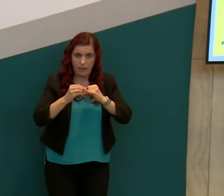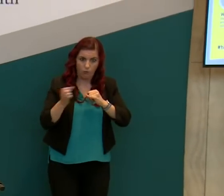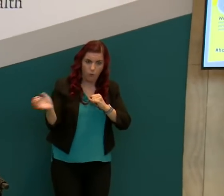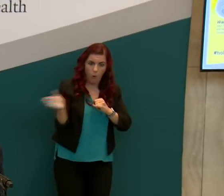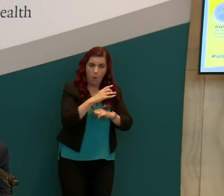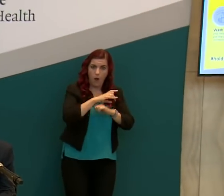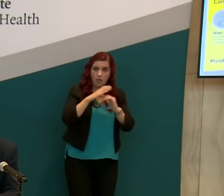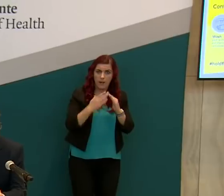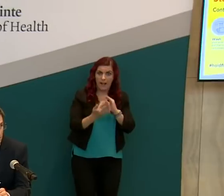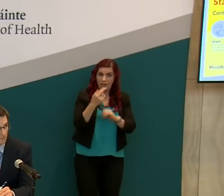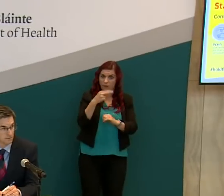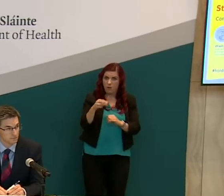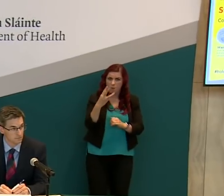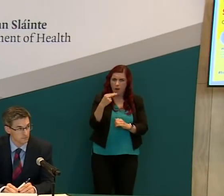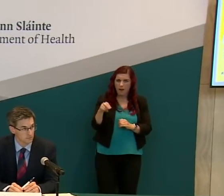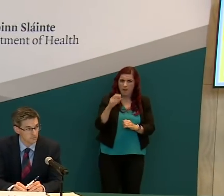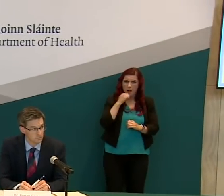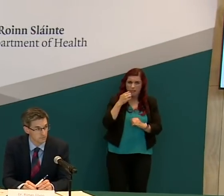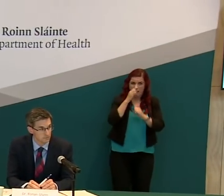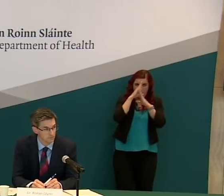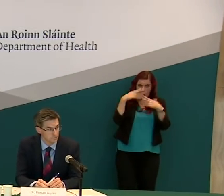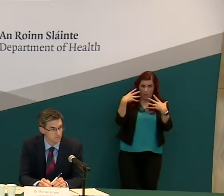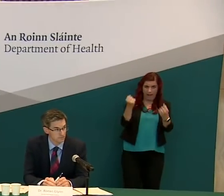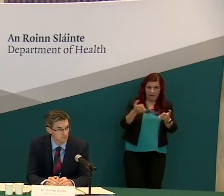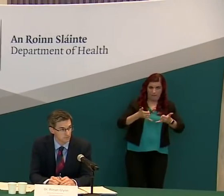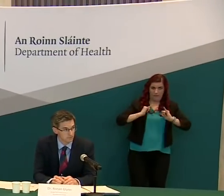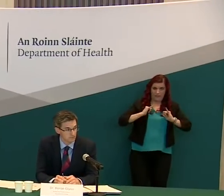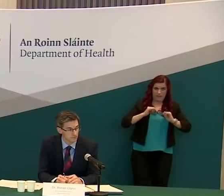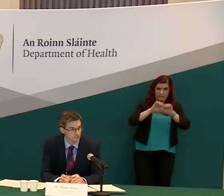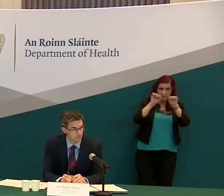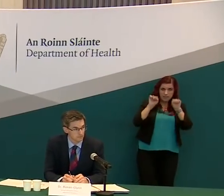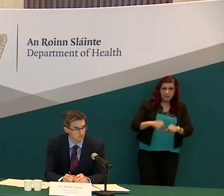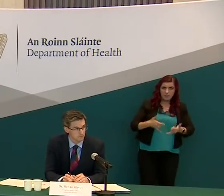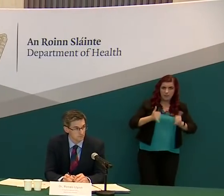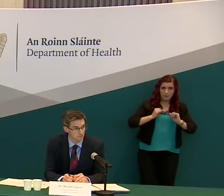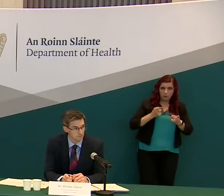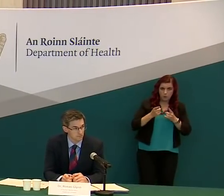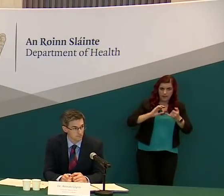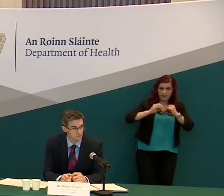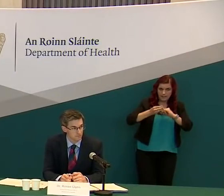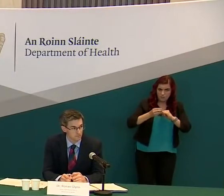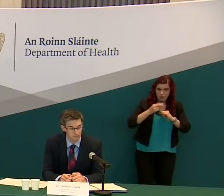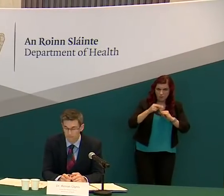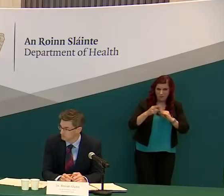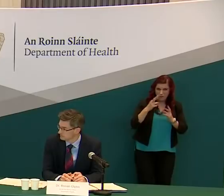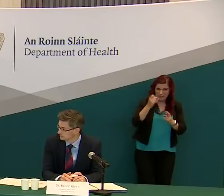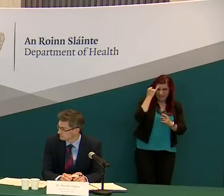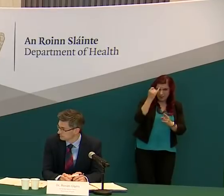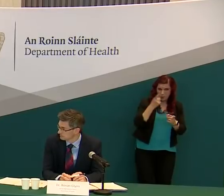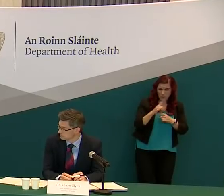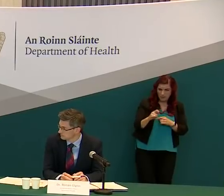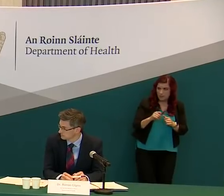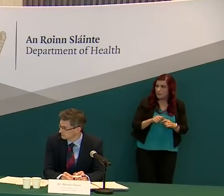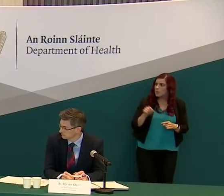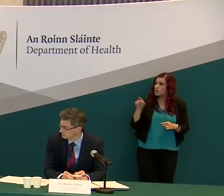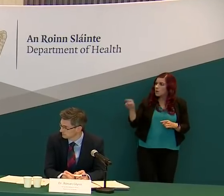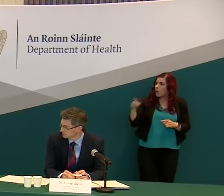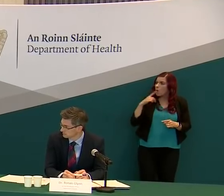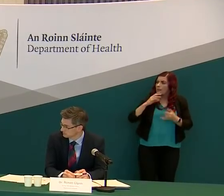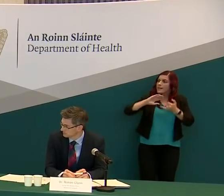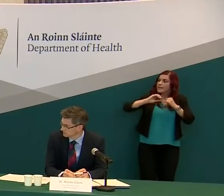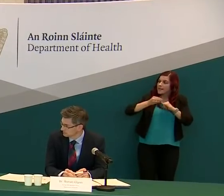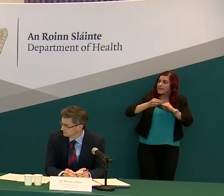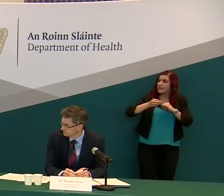Because clearly we do have capacity in the system to do that type of testing. Would it not be prudent to do that? The testing in Naas General